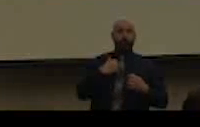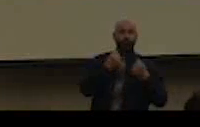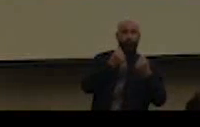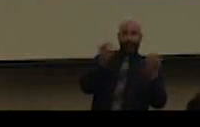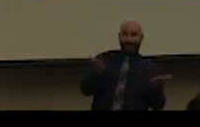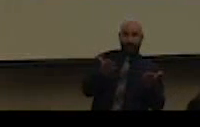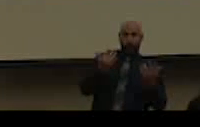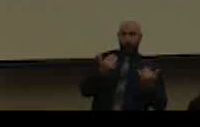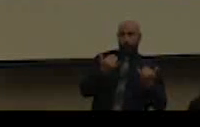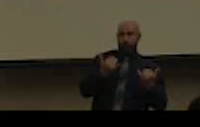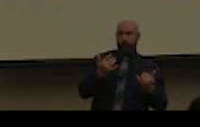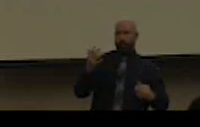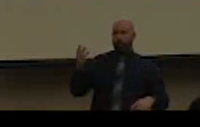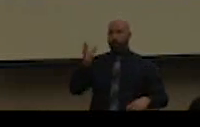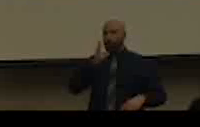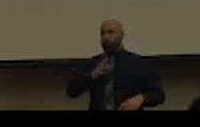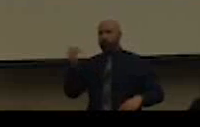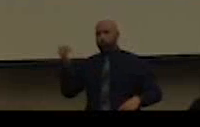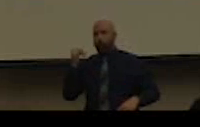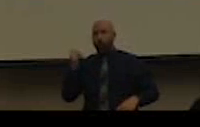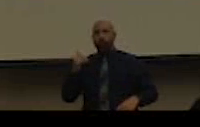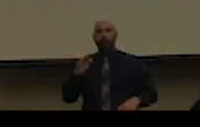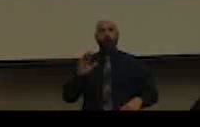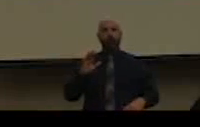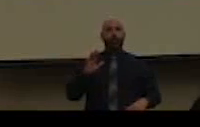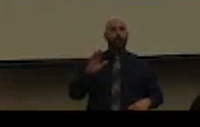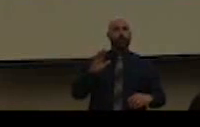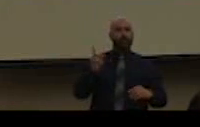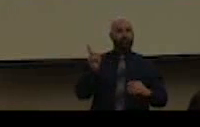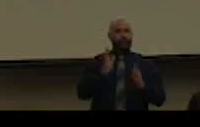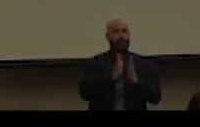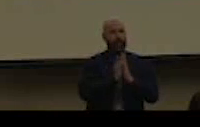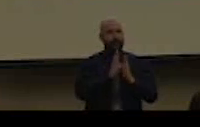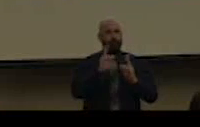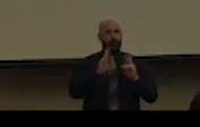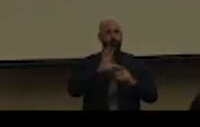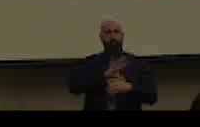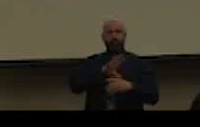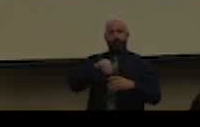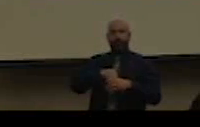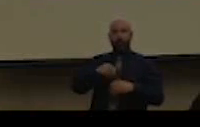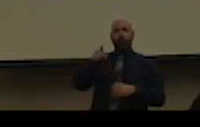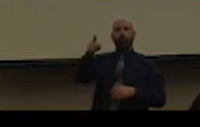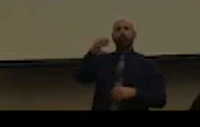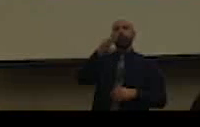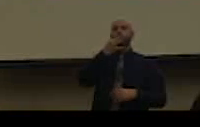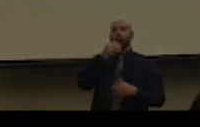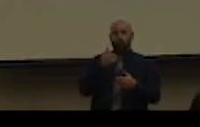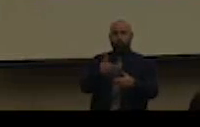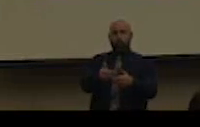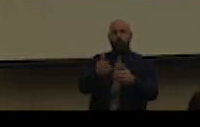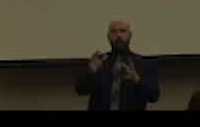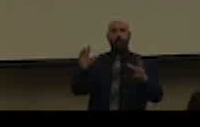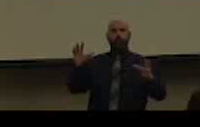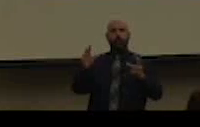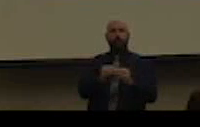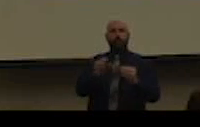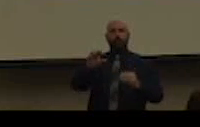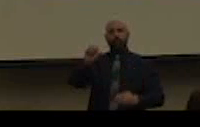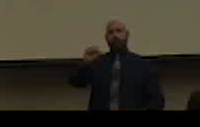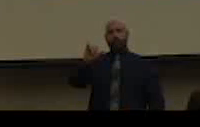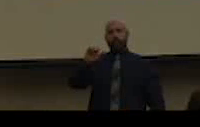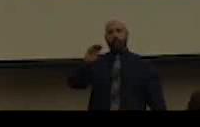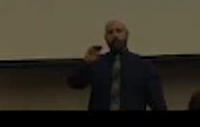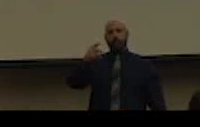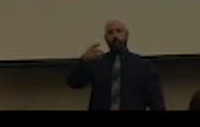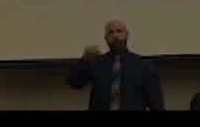matter of fact, asking me about people to be a part of that symposium. So they're on that. And lastly, what I want to